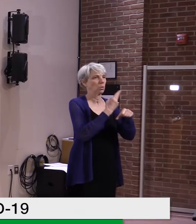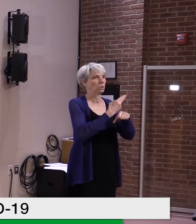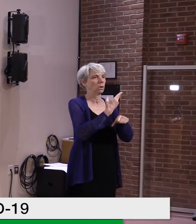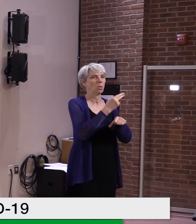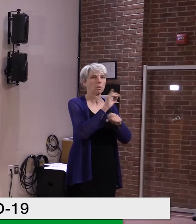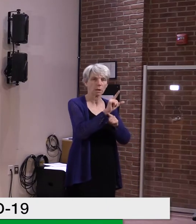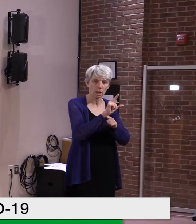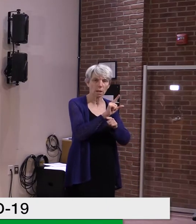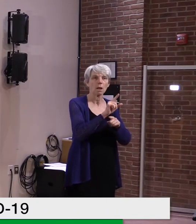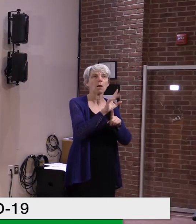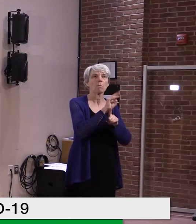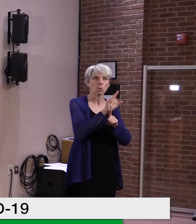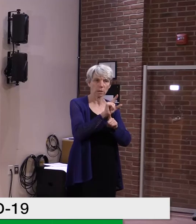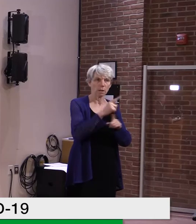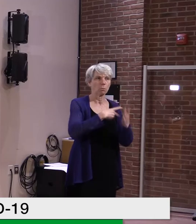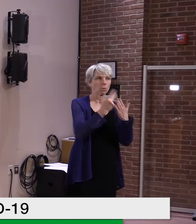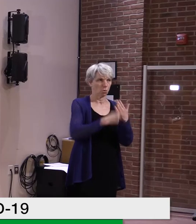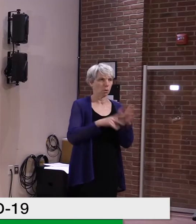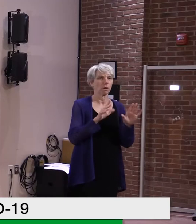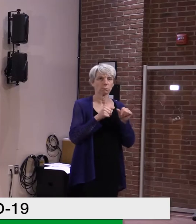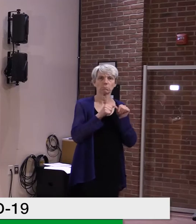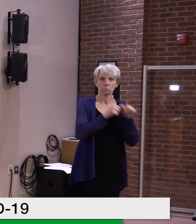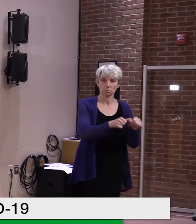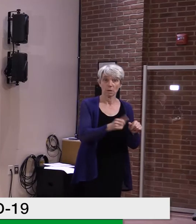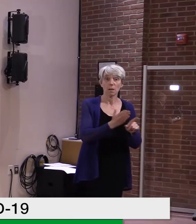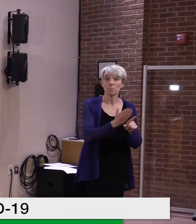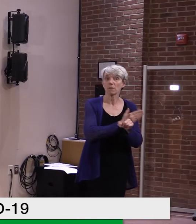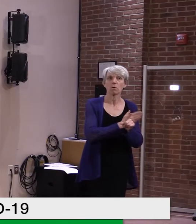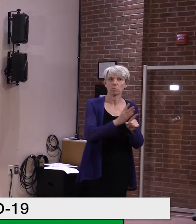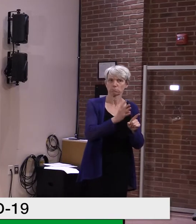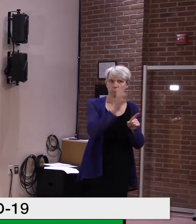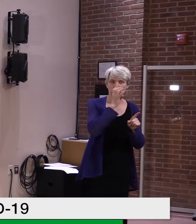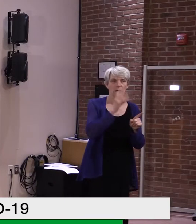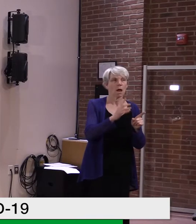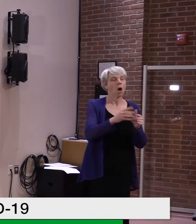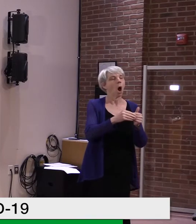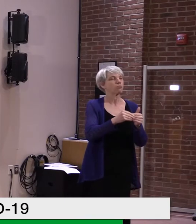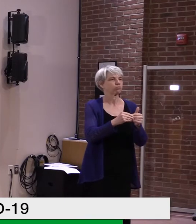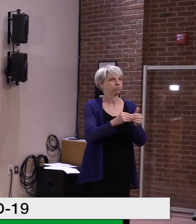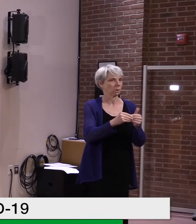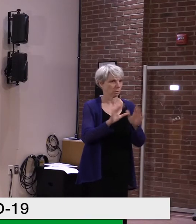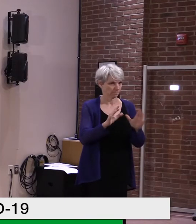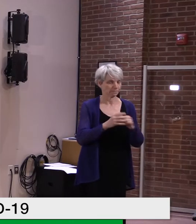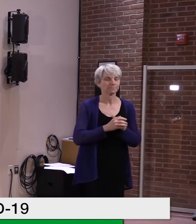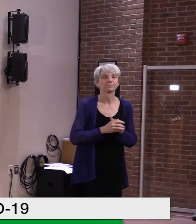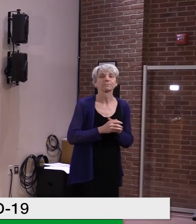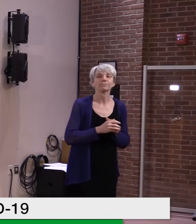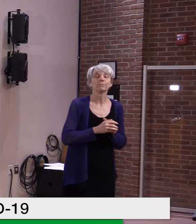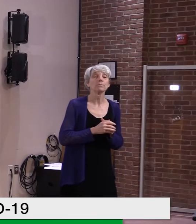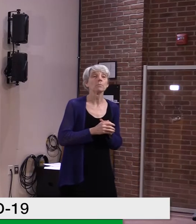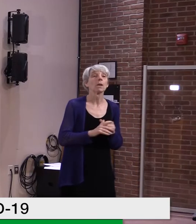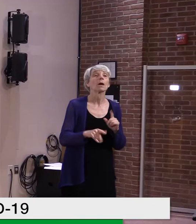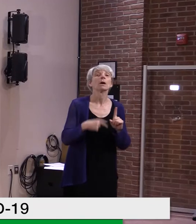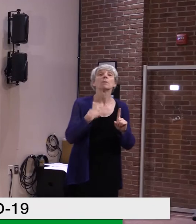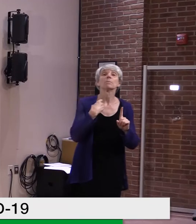this is a more expanded criteria than we had before. And then also